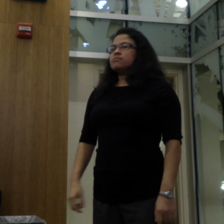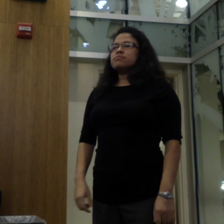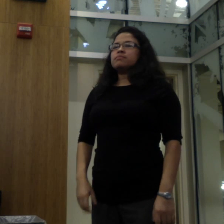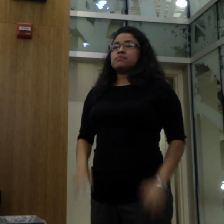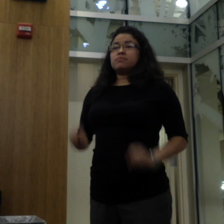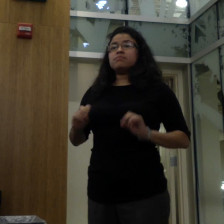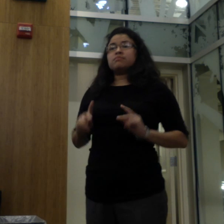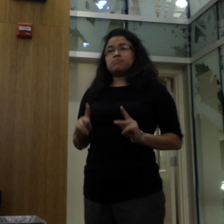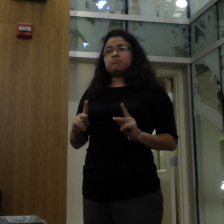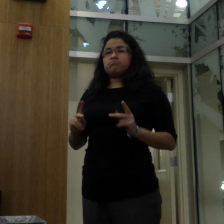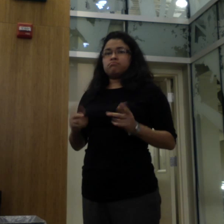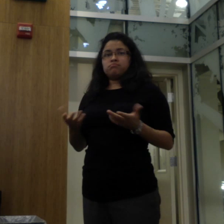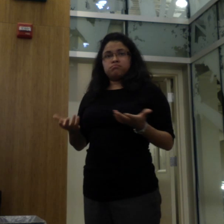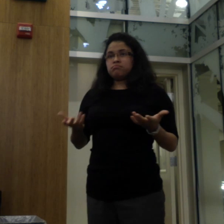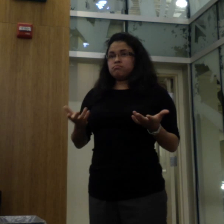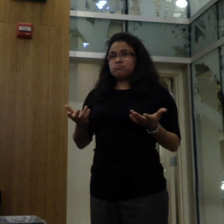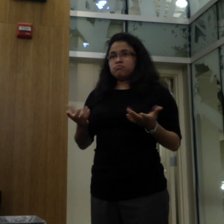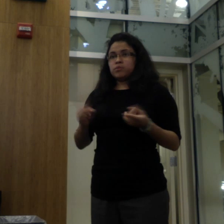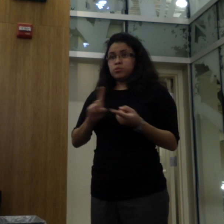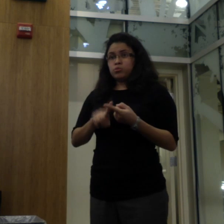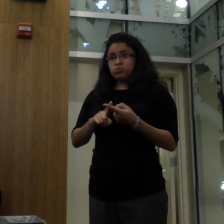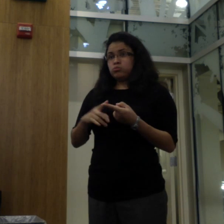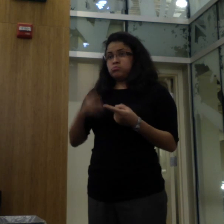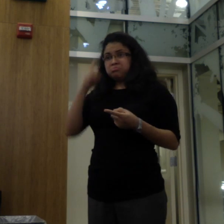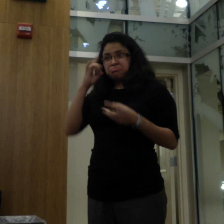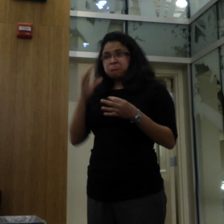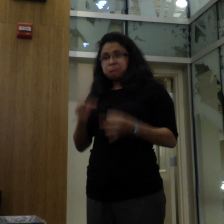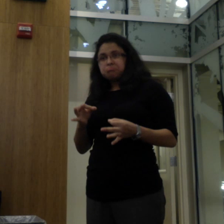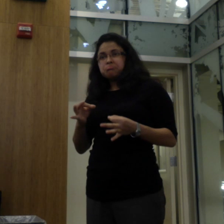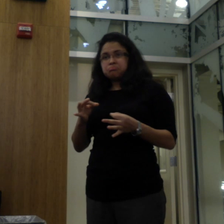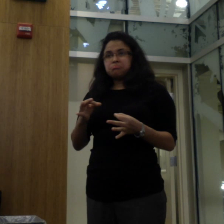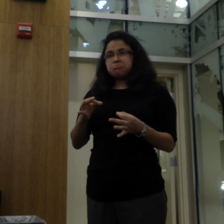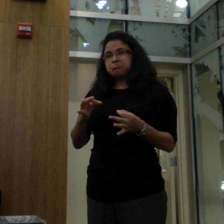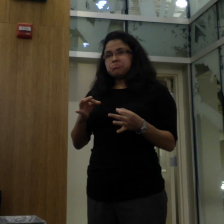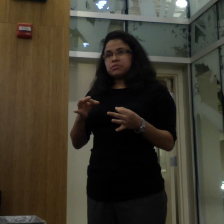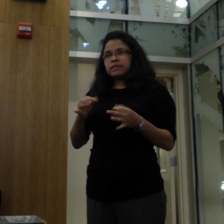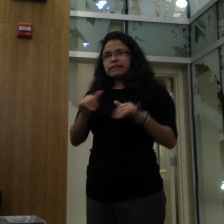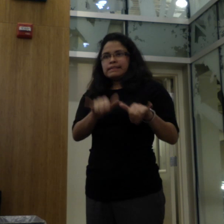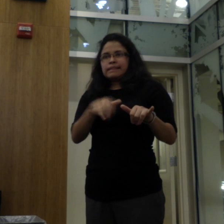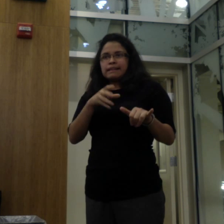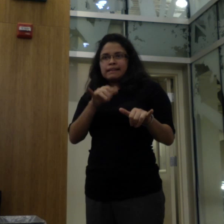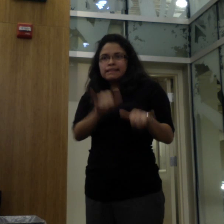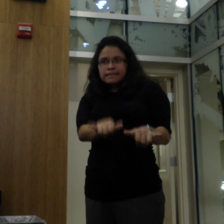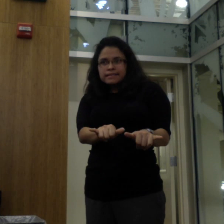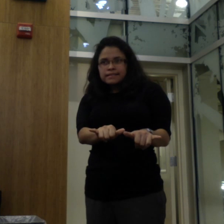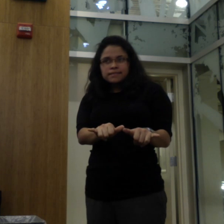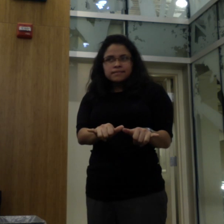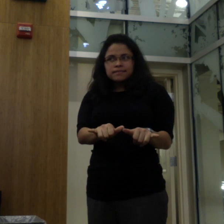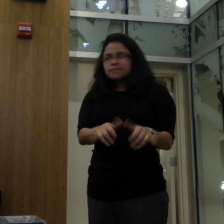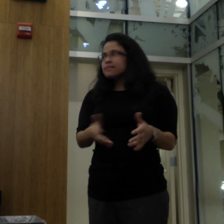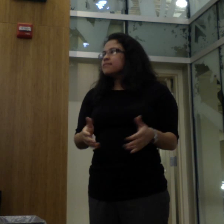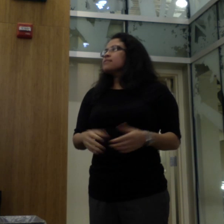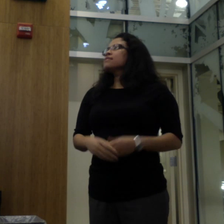All right, so when you decide to stay in place,